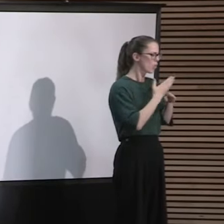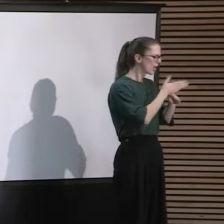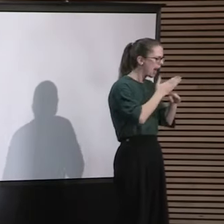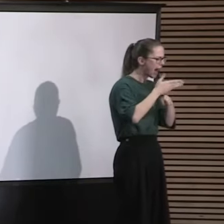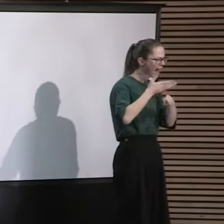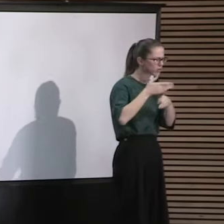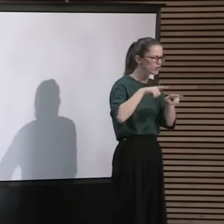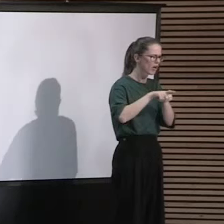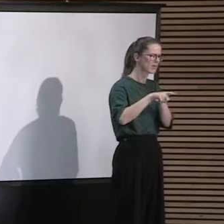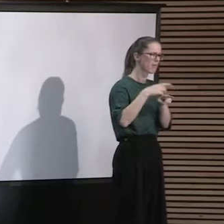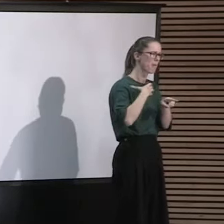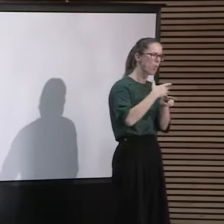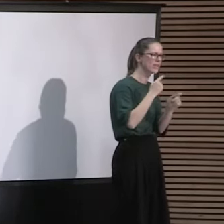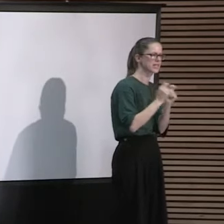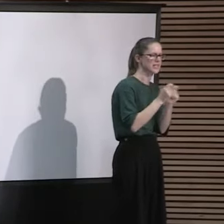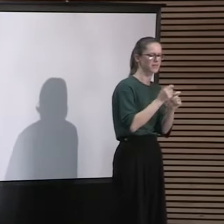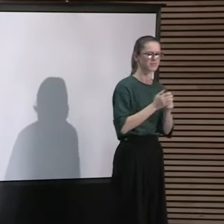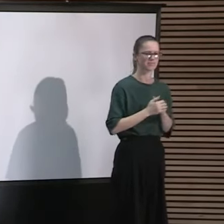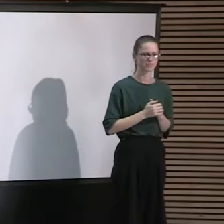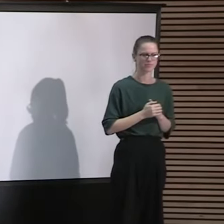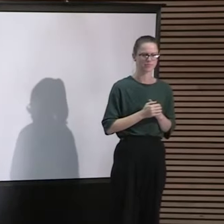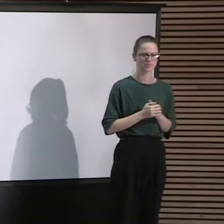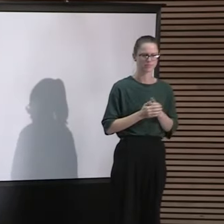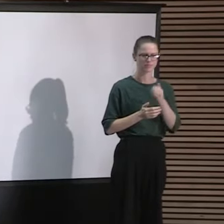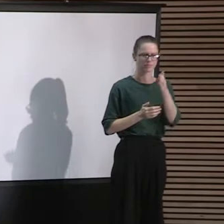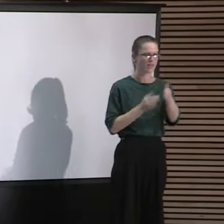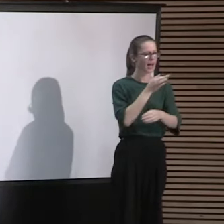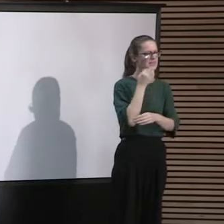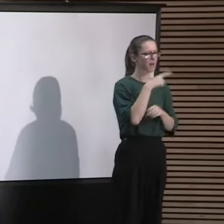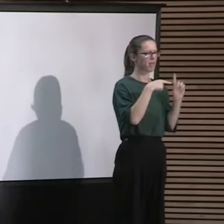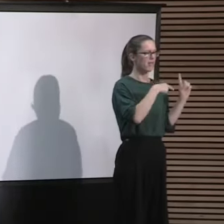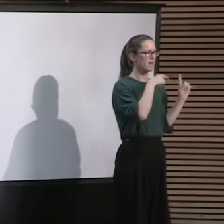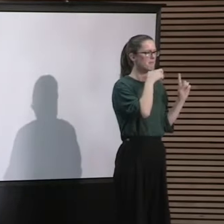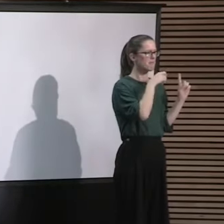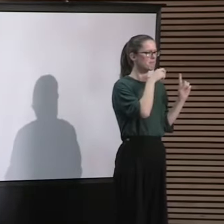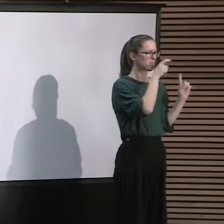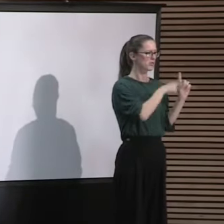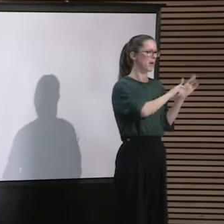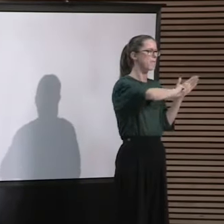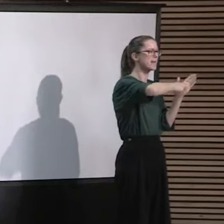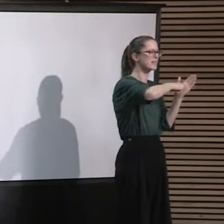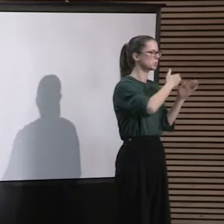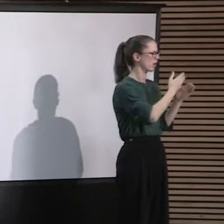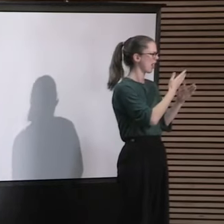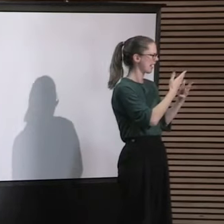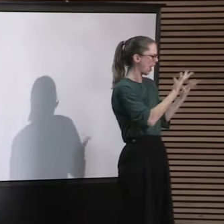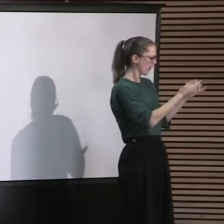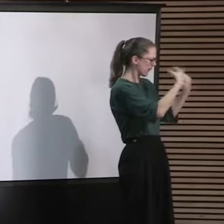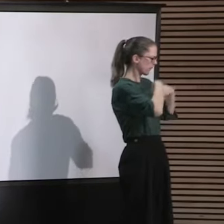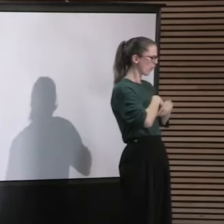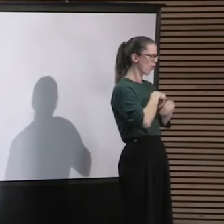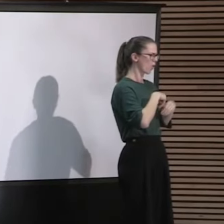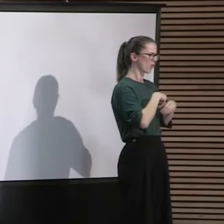in higher volumes and more frequently. Dr. Bloomfield, just on the maintenance worker, you say it's a mystery how they contracted the virus. What are the different theories